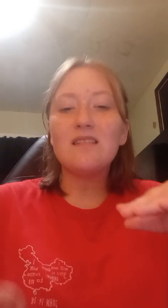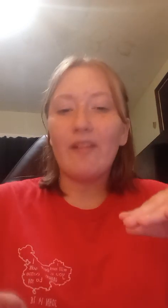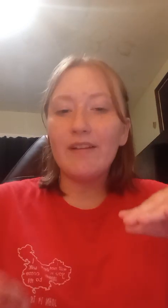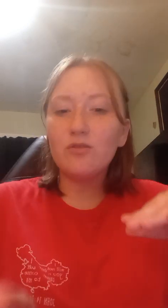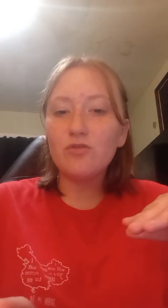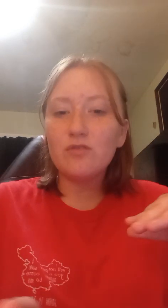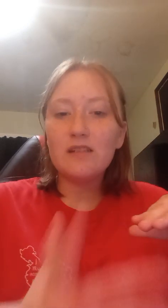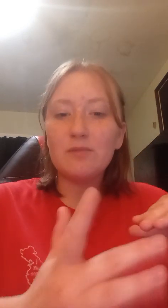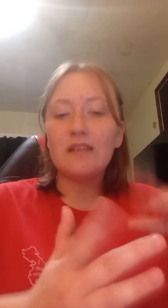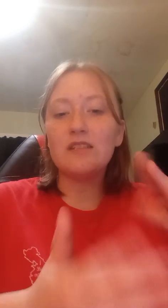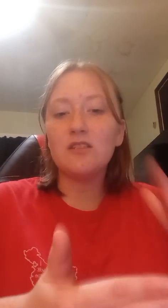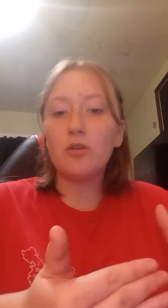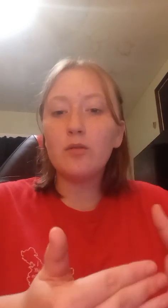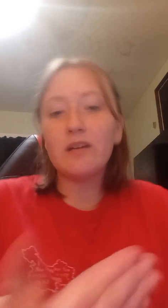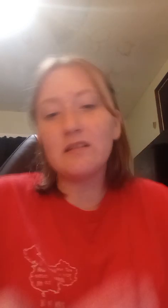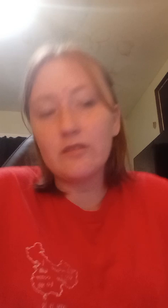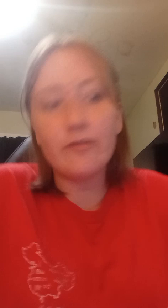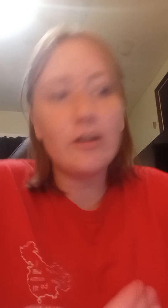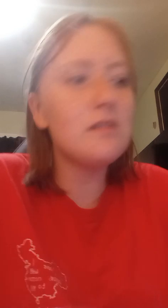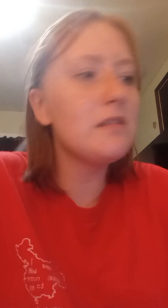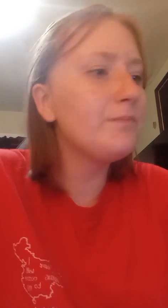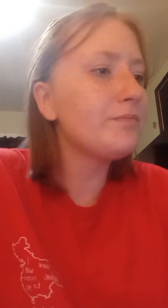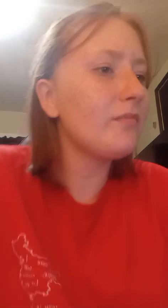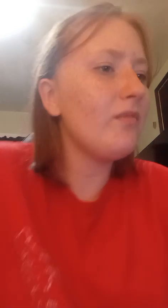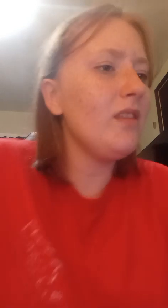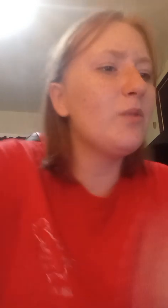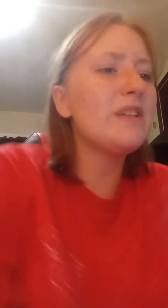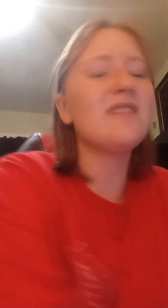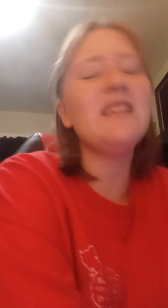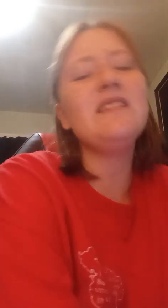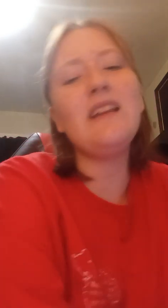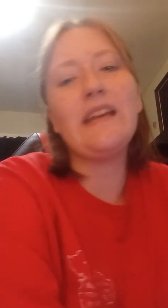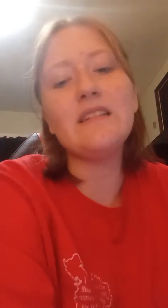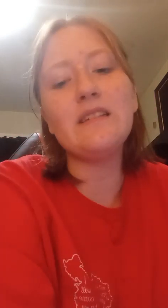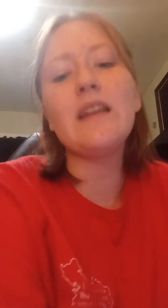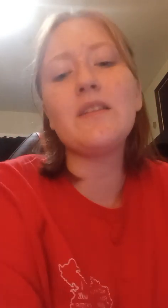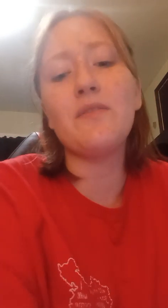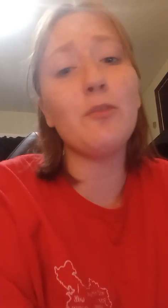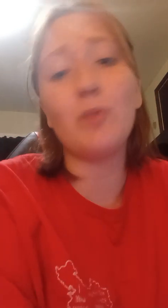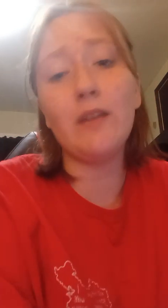social settings, but they still do it because of their friends. Which, that's kind of easy and is very relatable